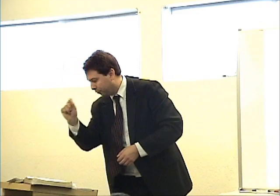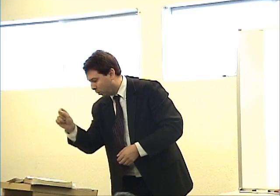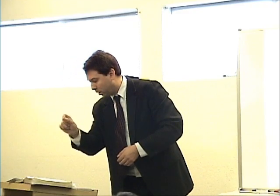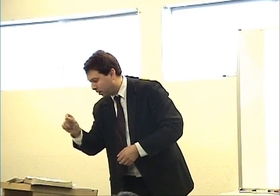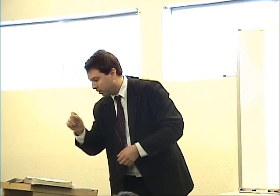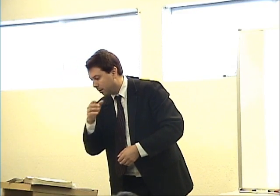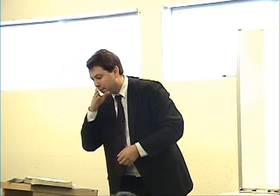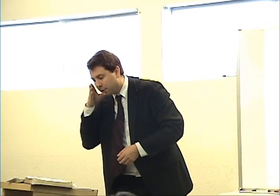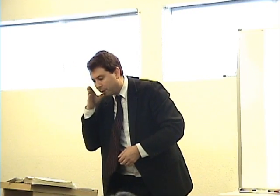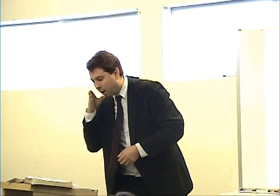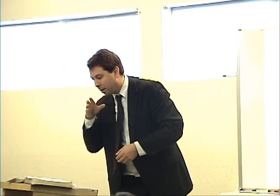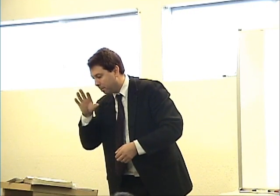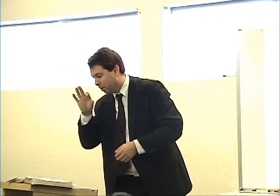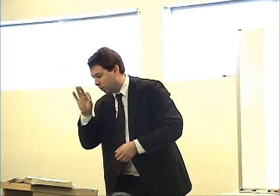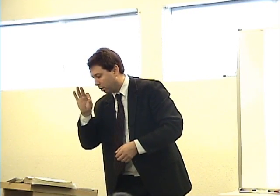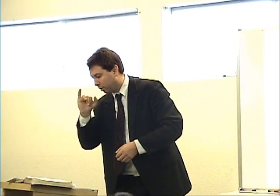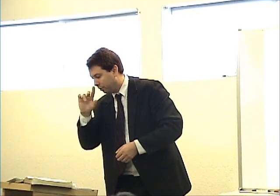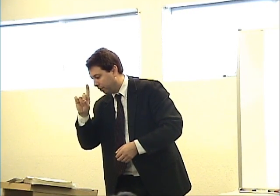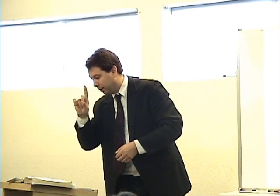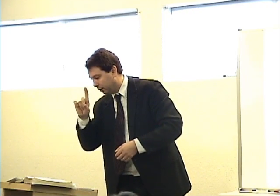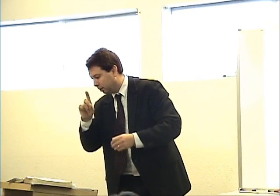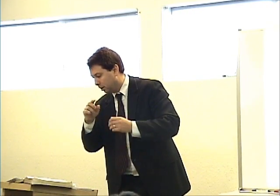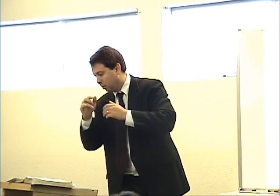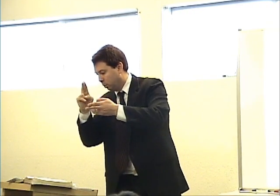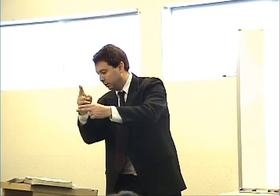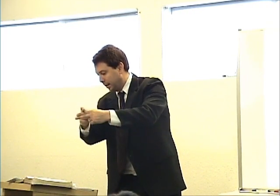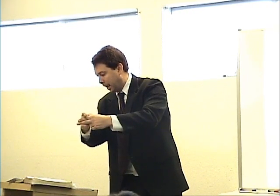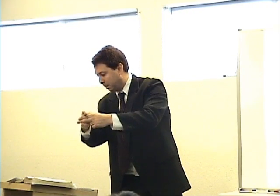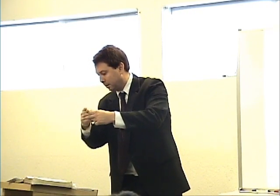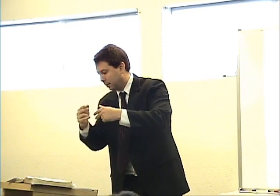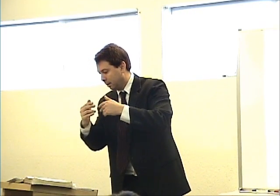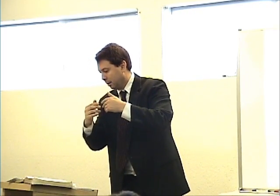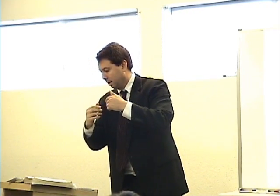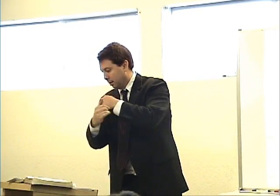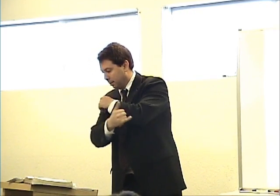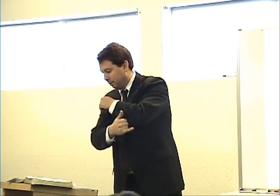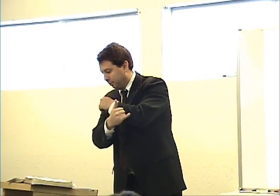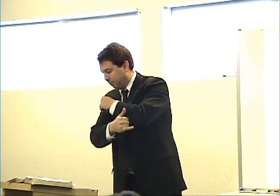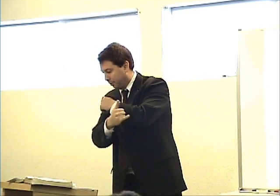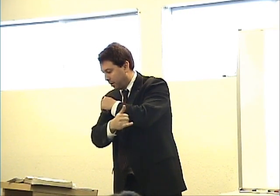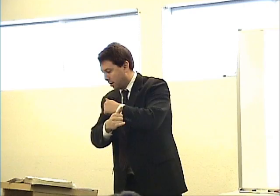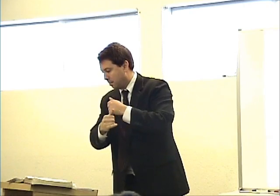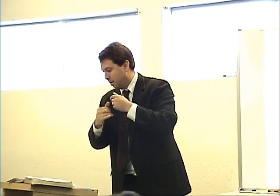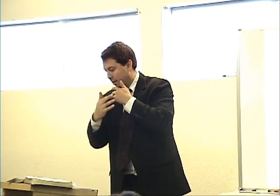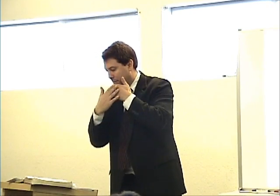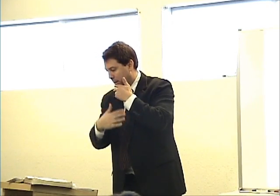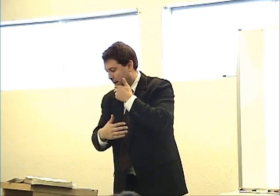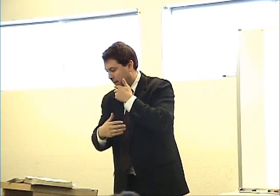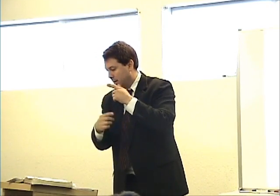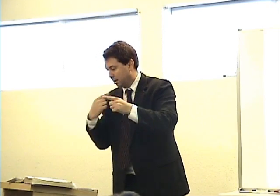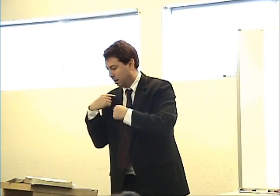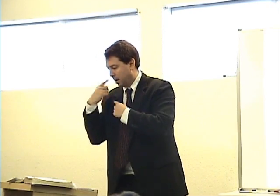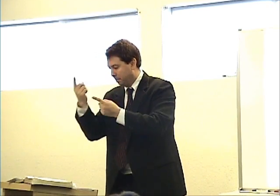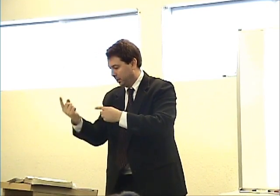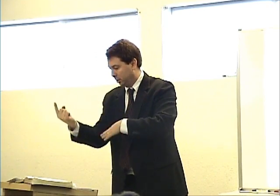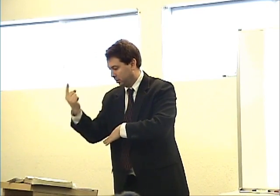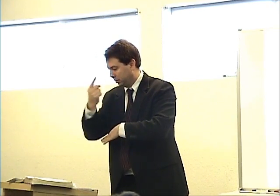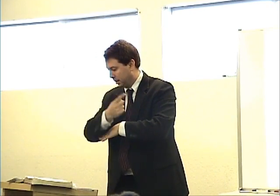Therefore, the farm or the field was named Farm of Blood up until